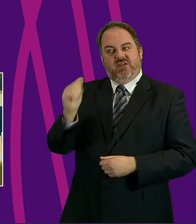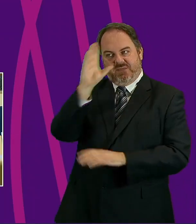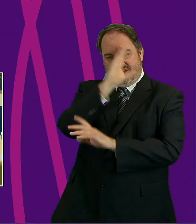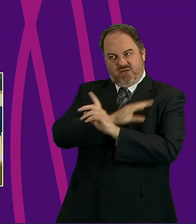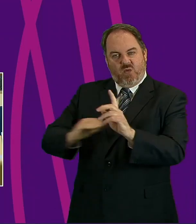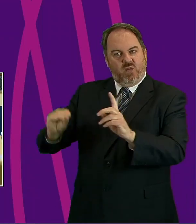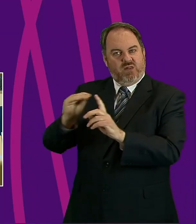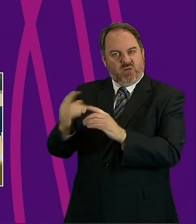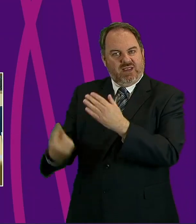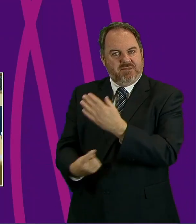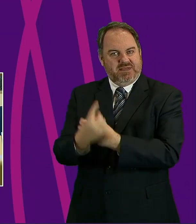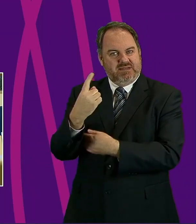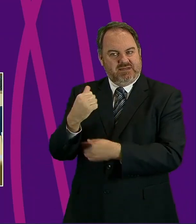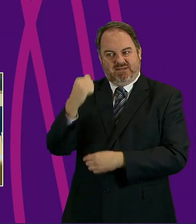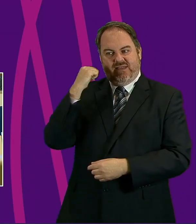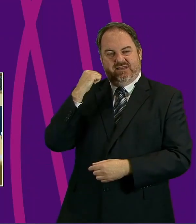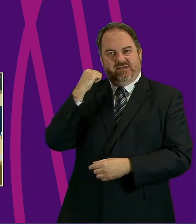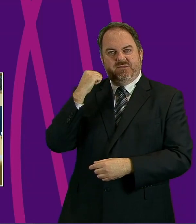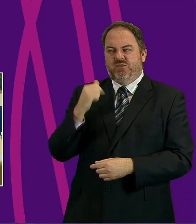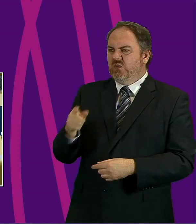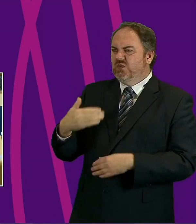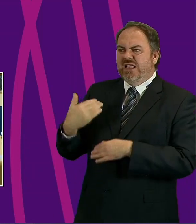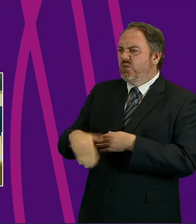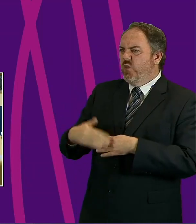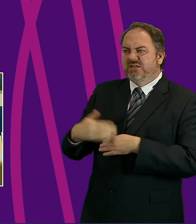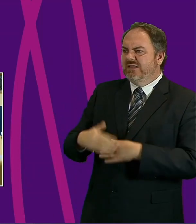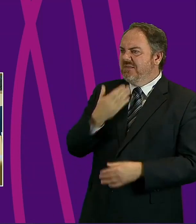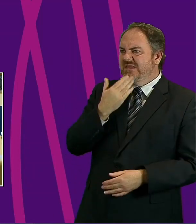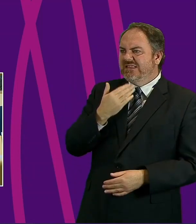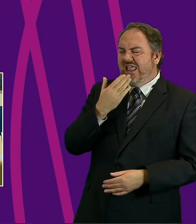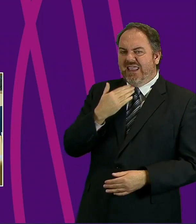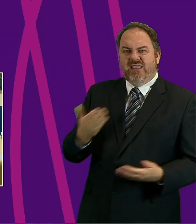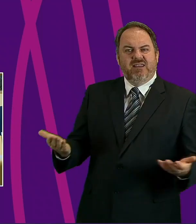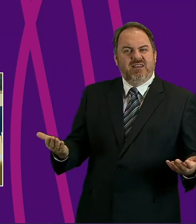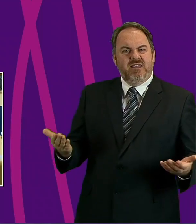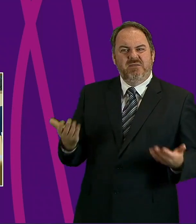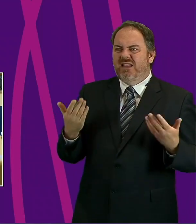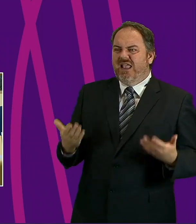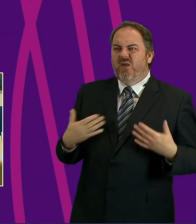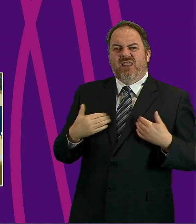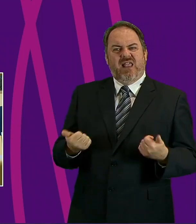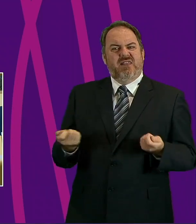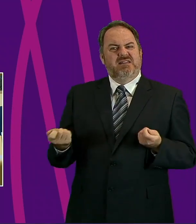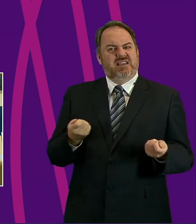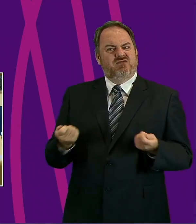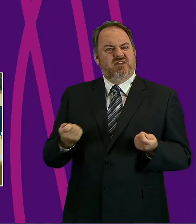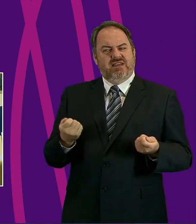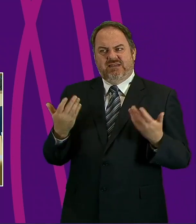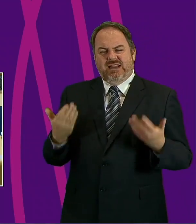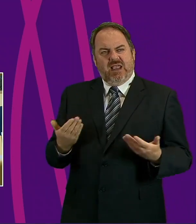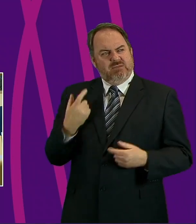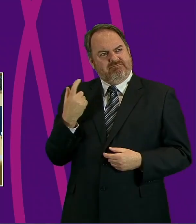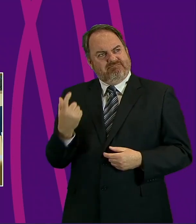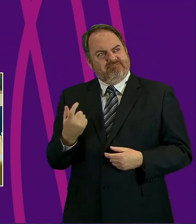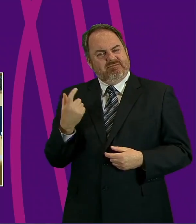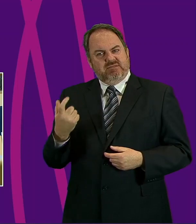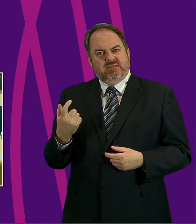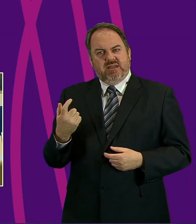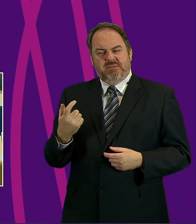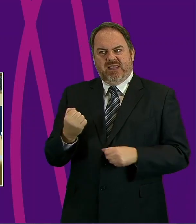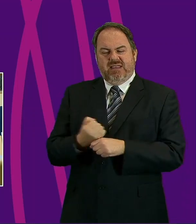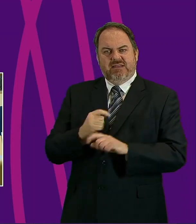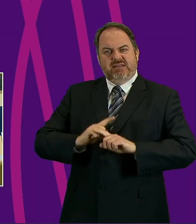First Minister still seems to be saying, it wasn't a mistake, then why is our Health Secretary now giving active consideration to making a different